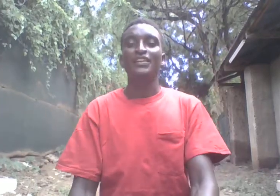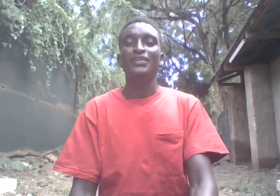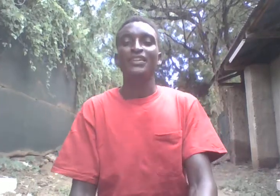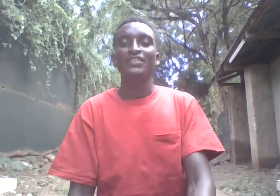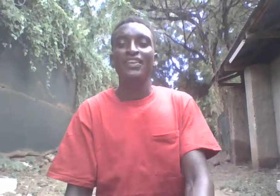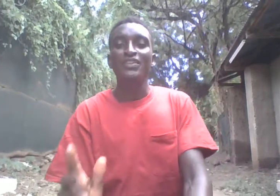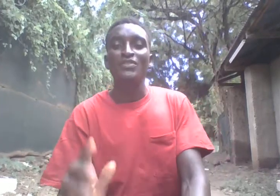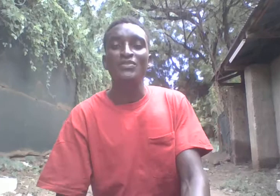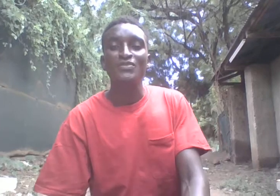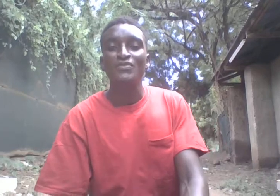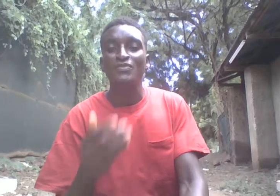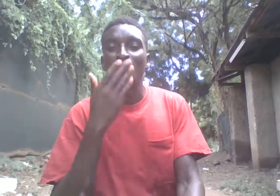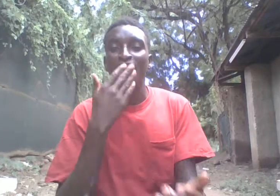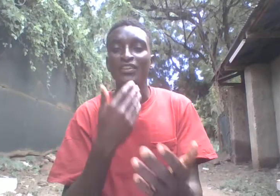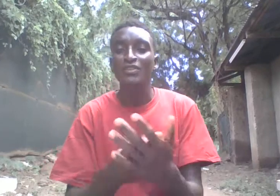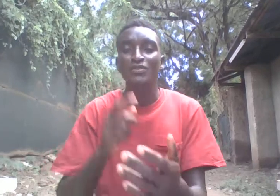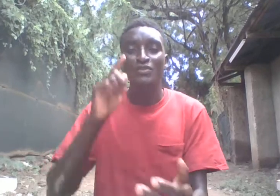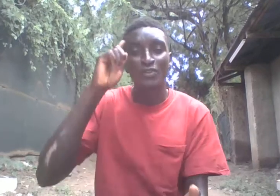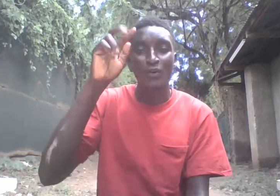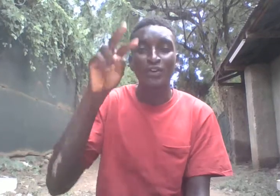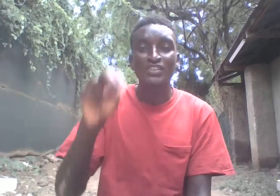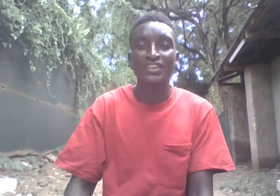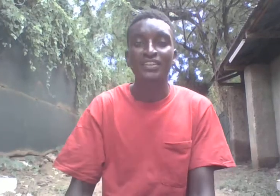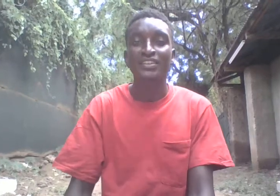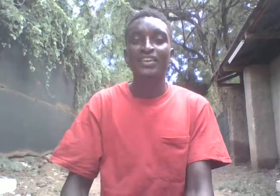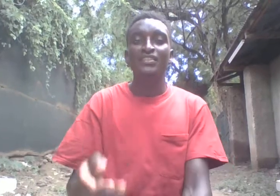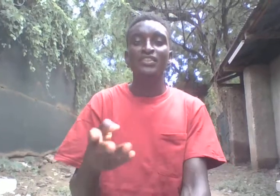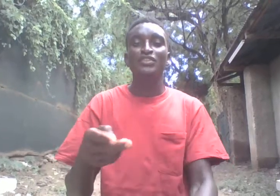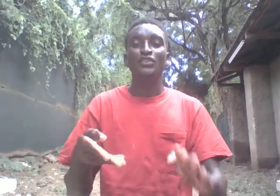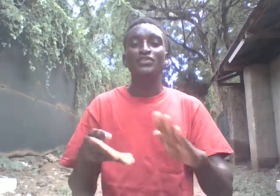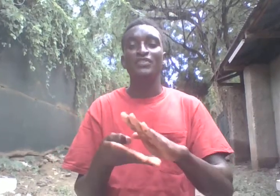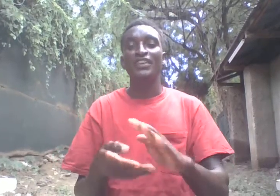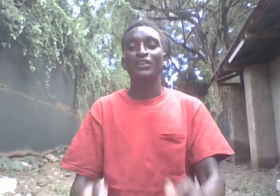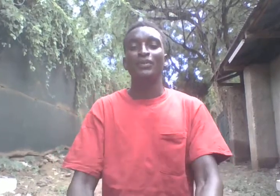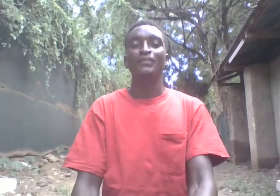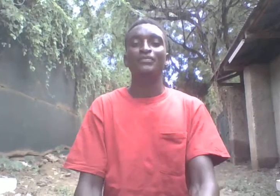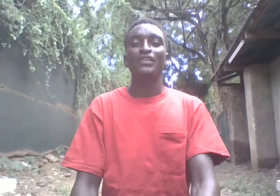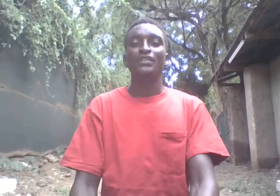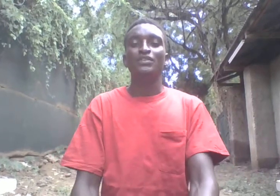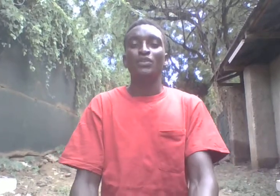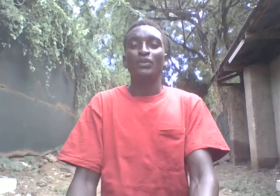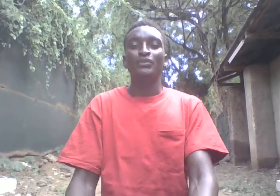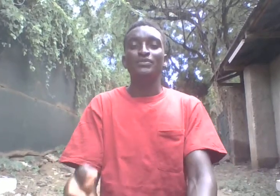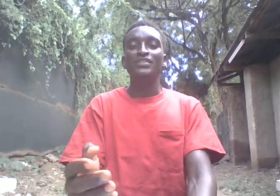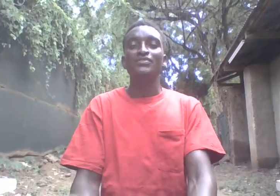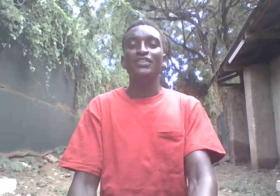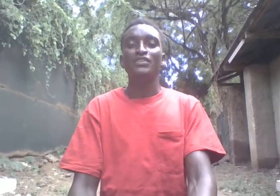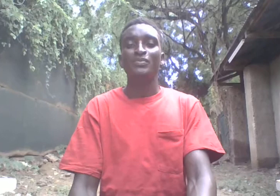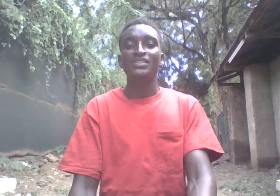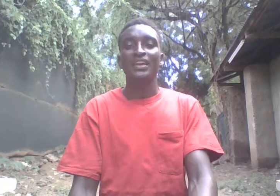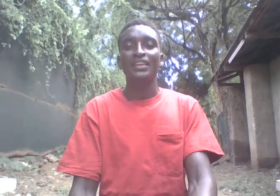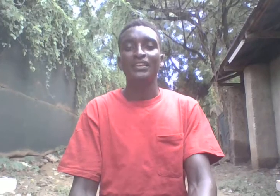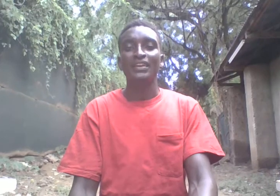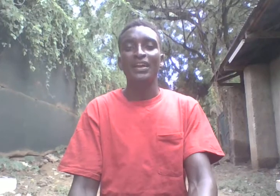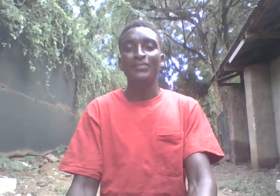Anyway, thank you for watching the short video. So this video is basically, I made